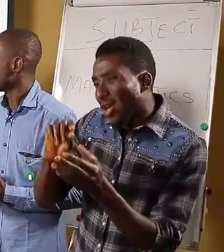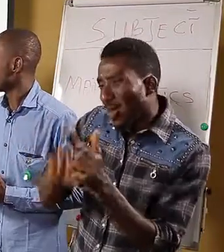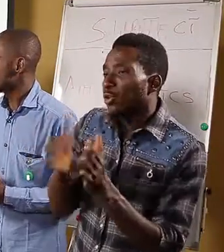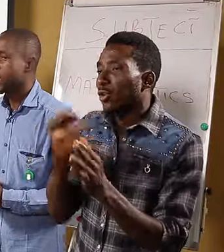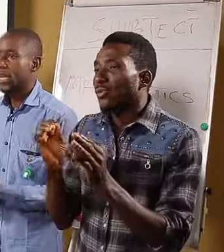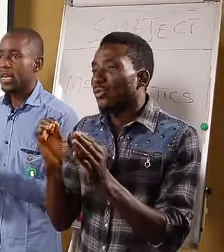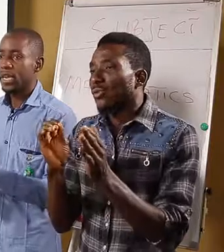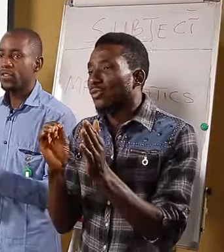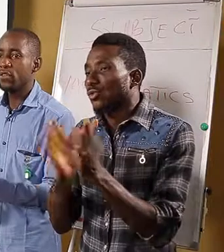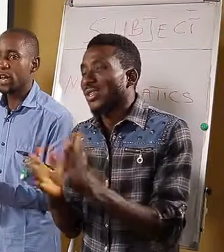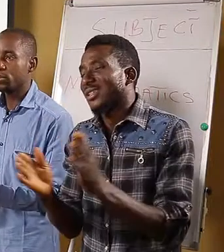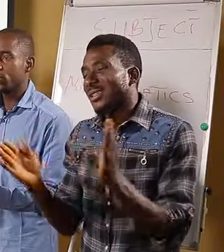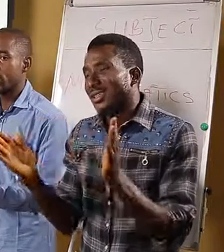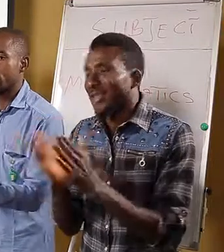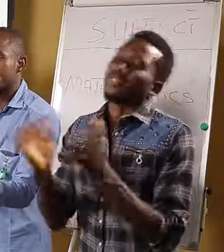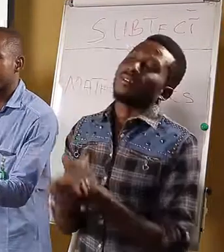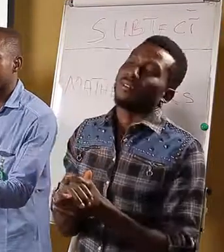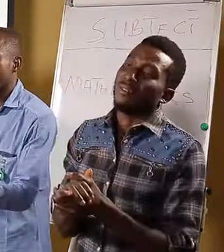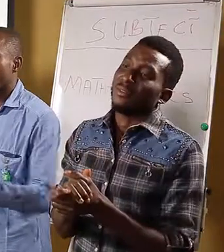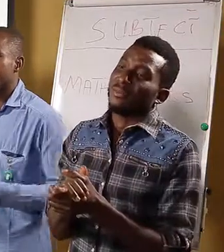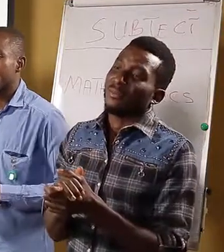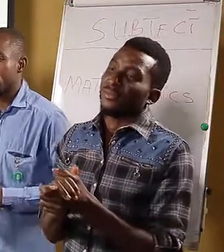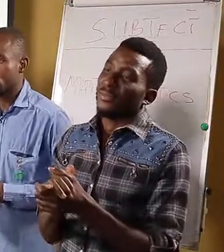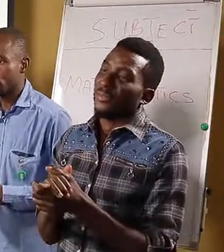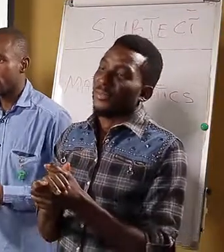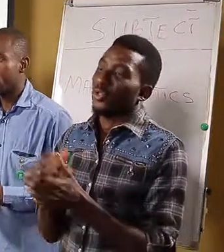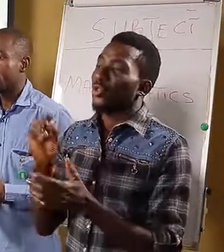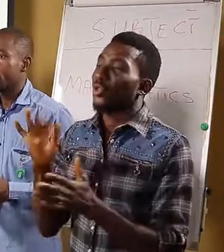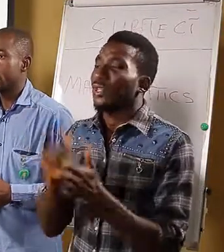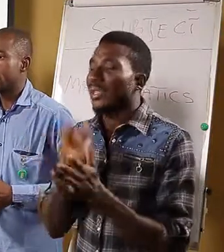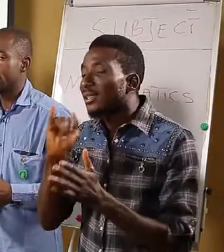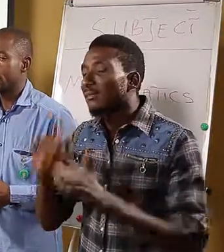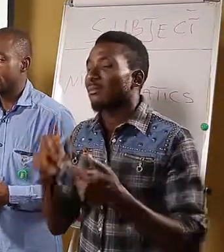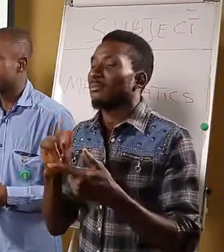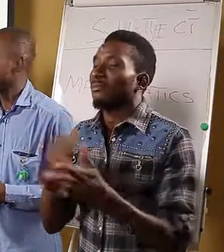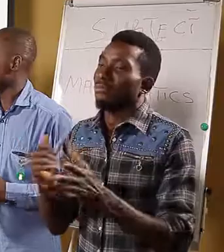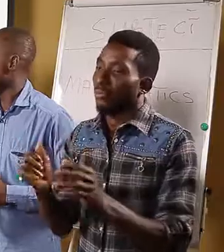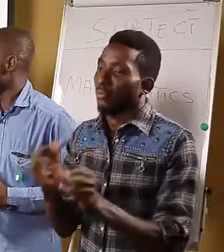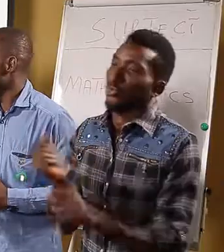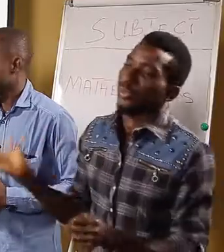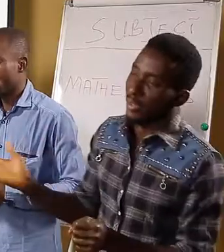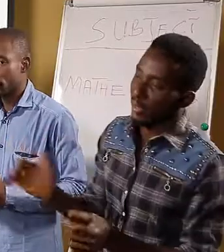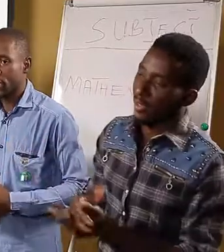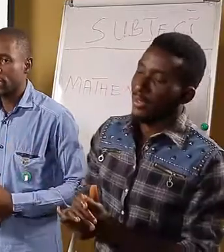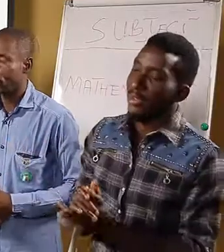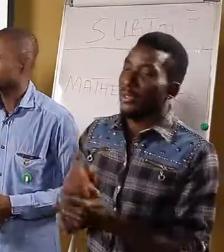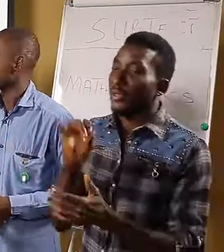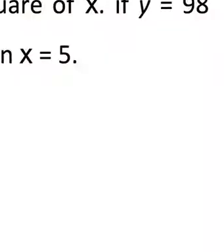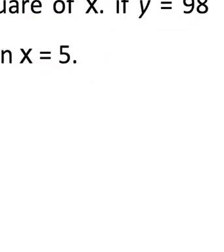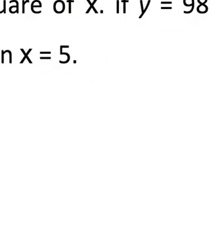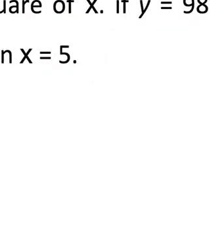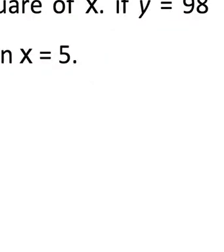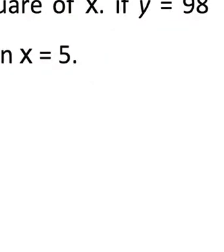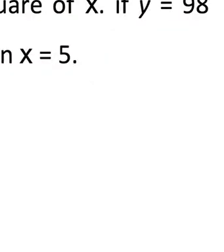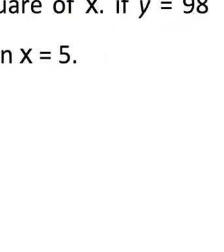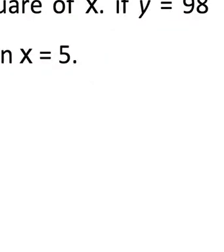is why we said if the variables increase or decrease together, then it is a direct variation.